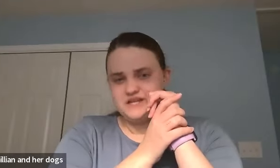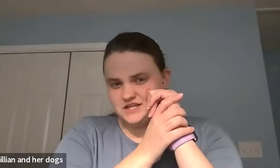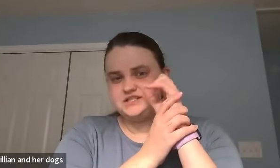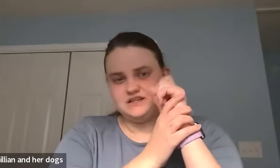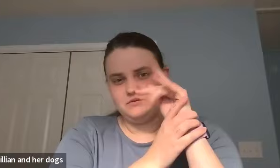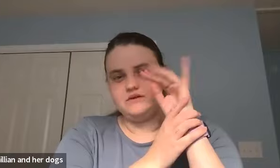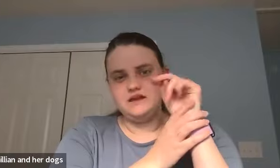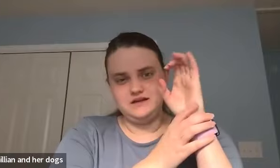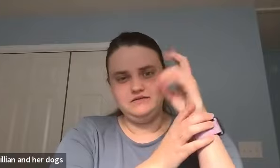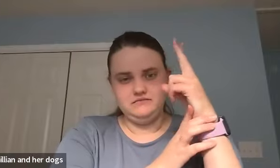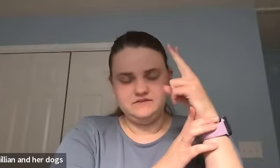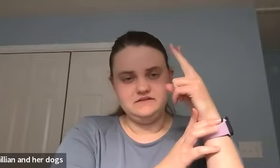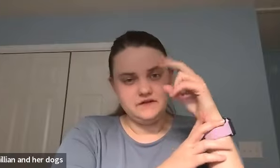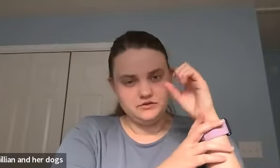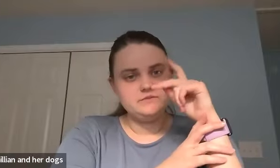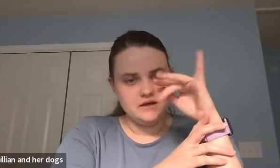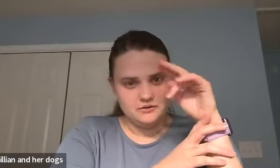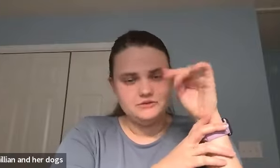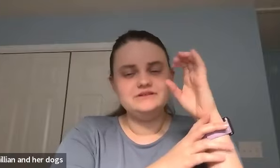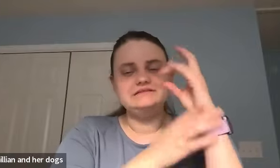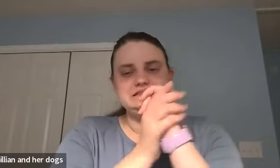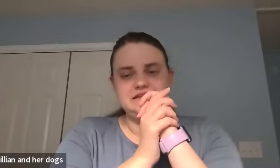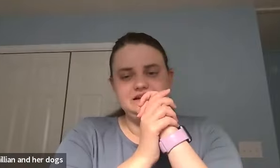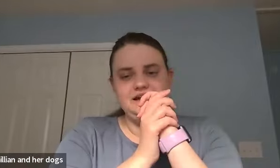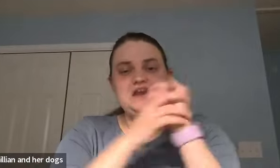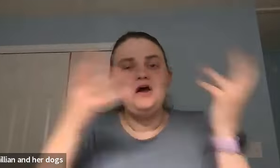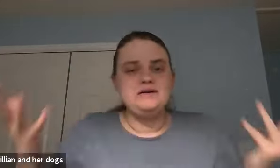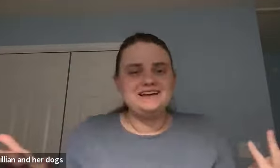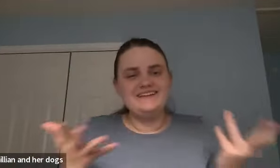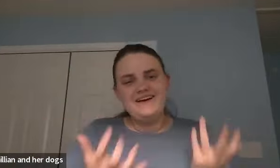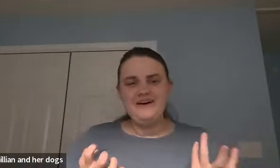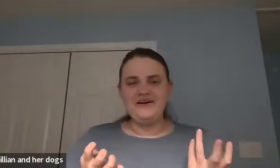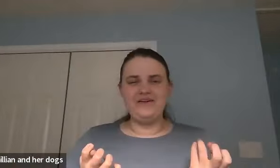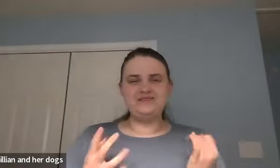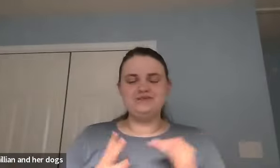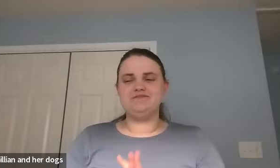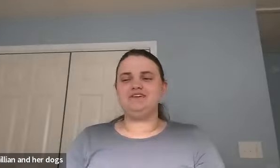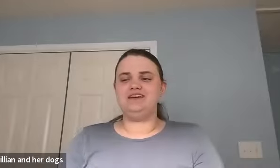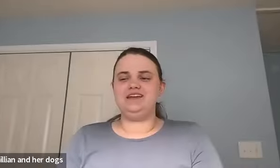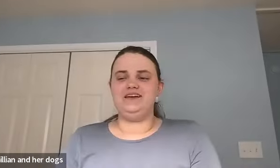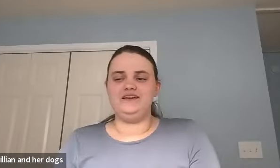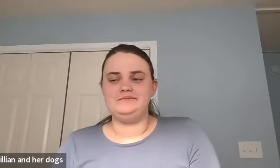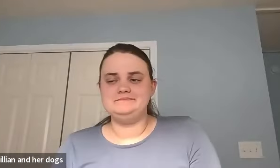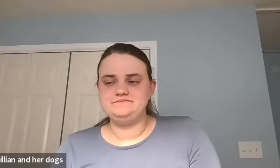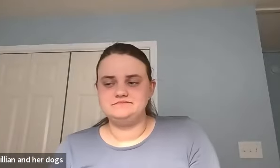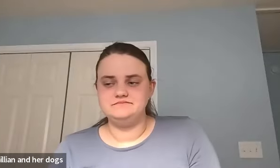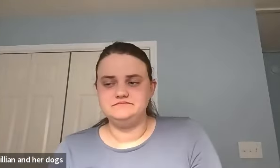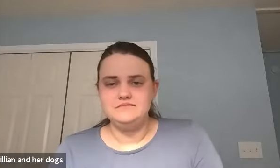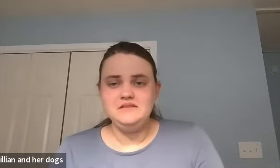Spinach is another one that I see finger spelled. I know, it's kind of like, oh, this would have been fun. I